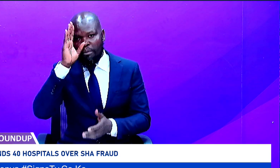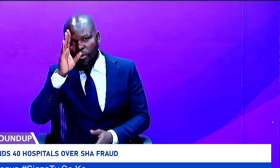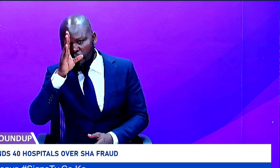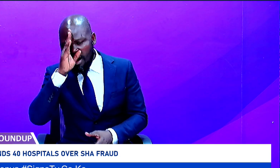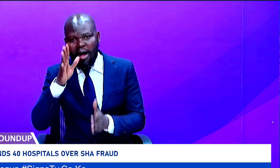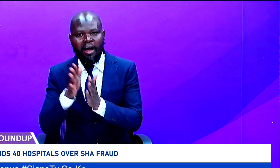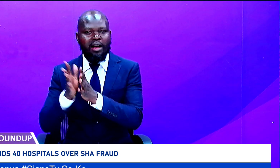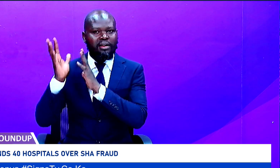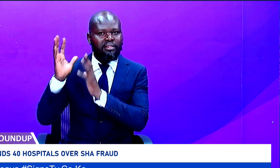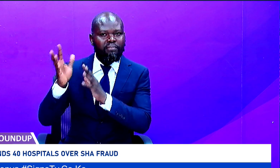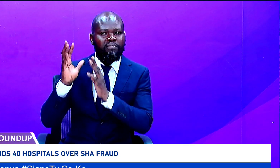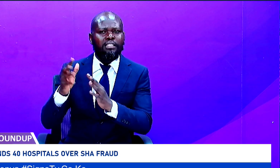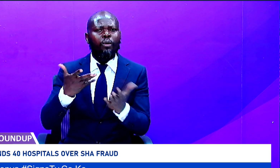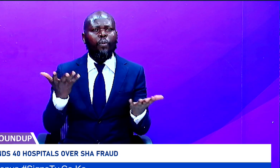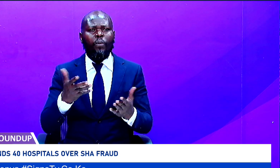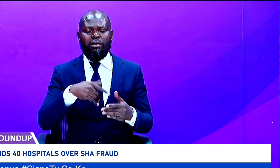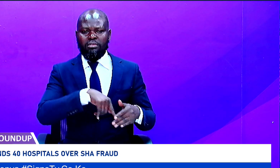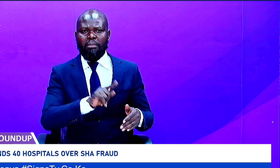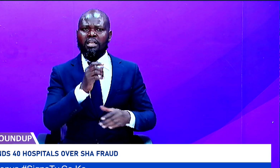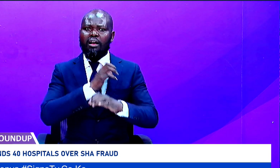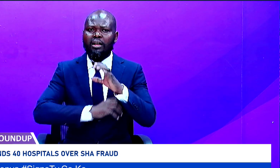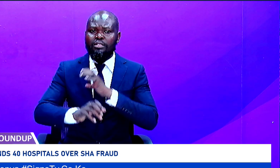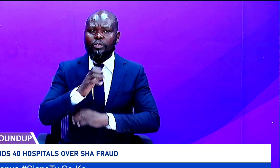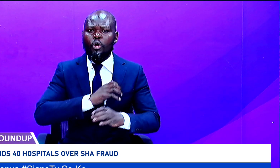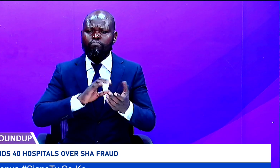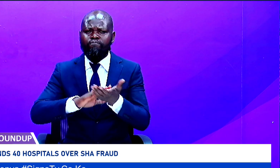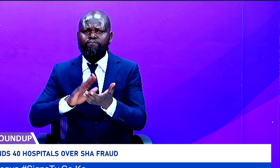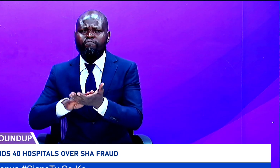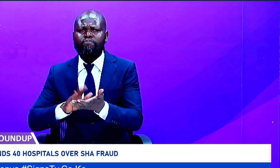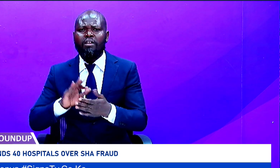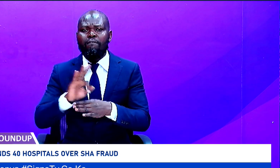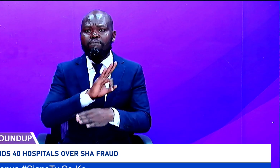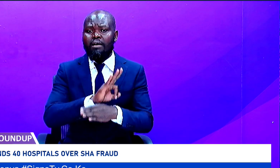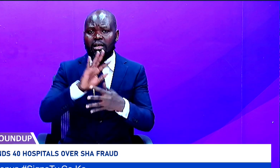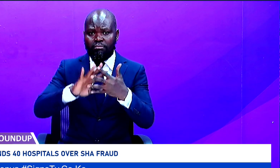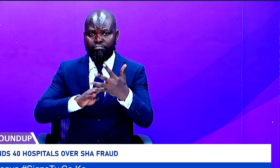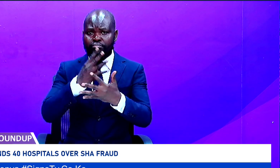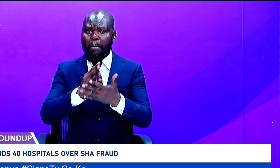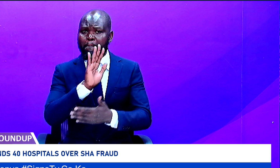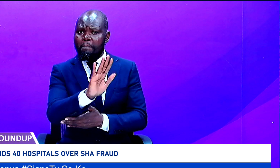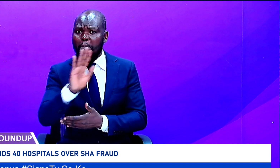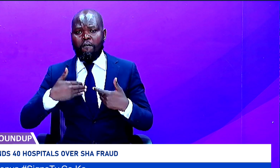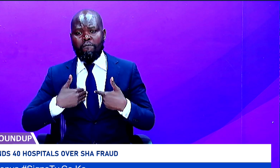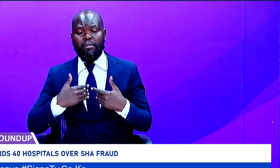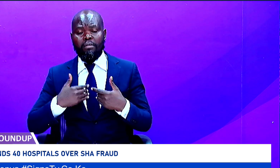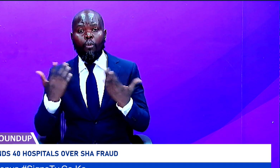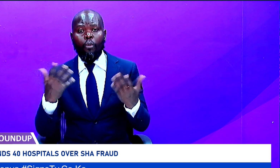Kilifi, have been implicated. He cited that common fraud schemes such as converting outpatient cases into inpatient